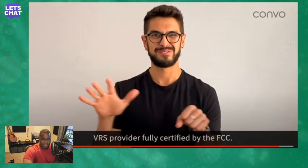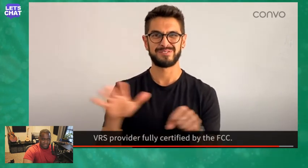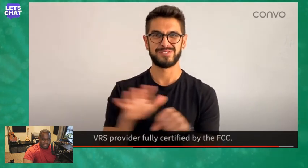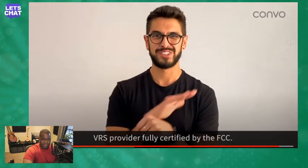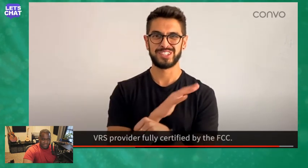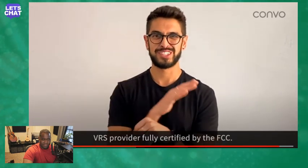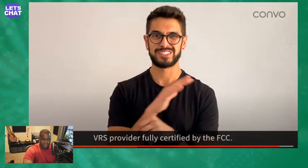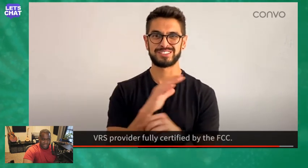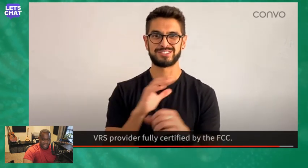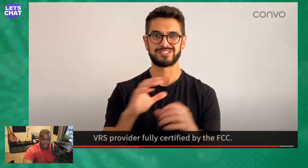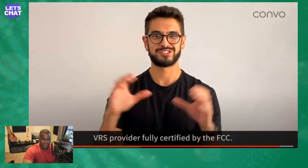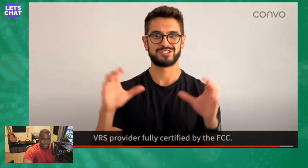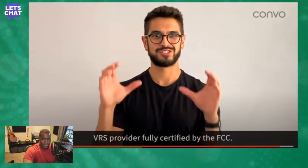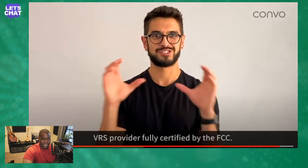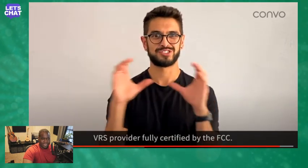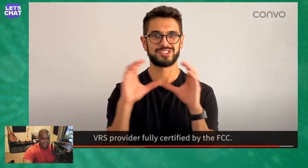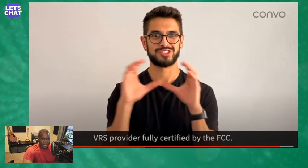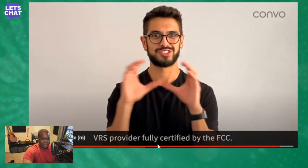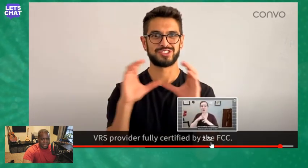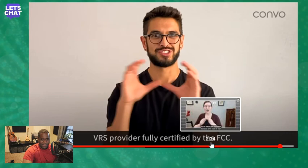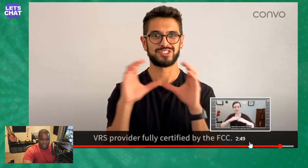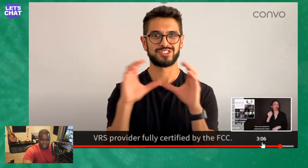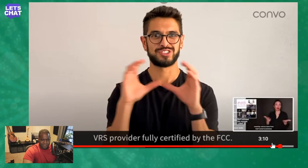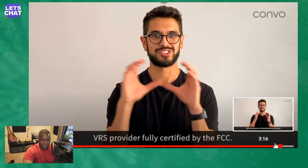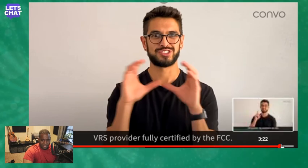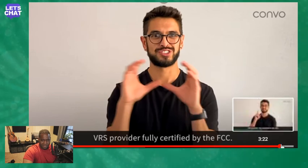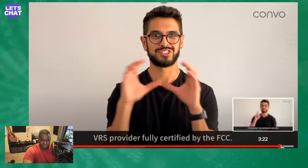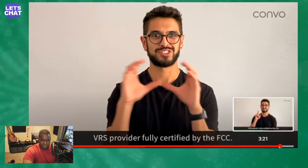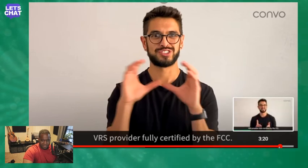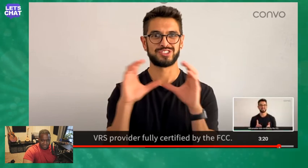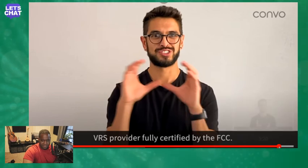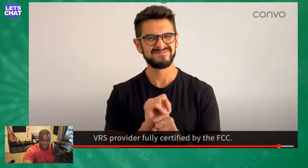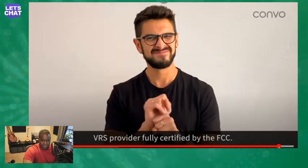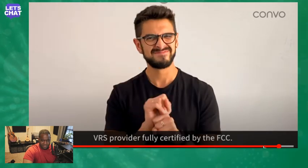make fully. Wow, look how he signs fully.